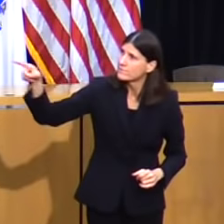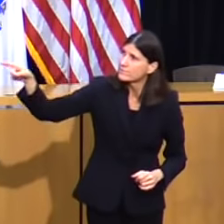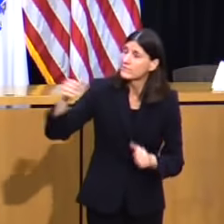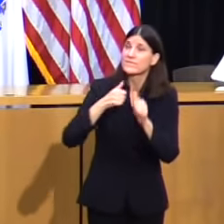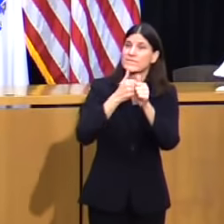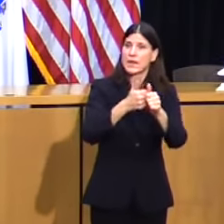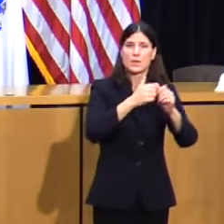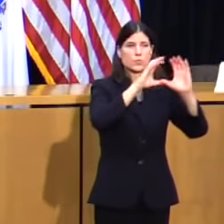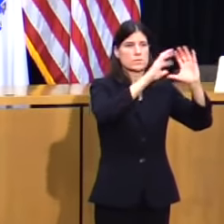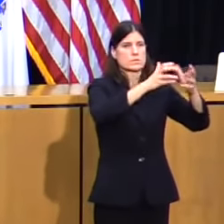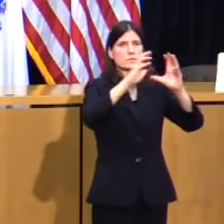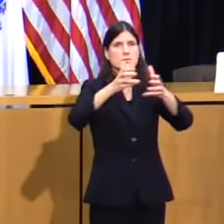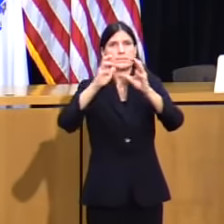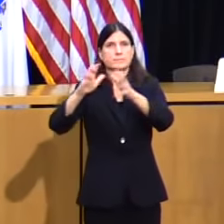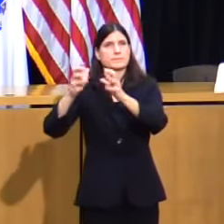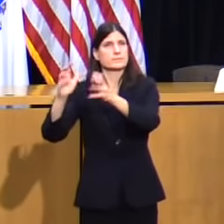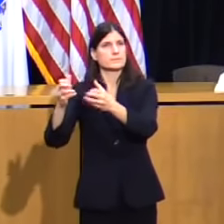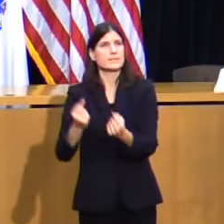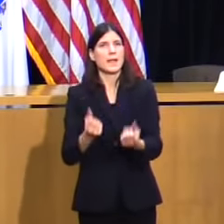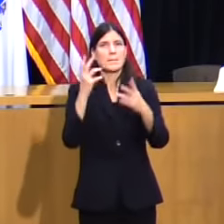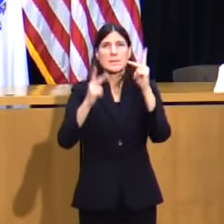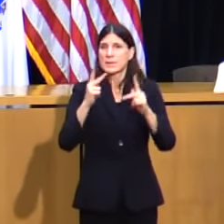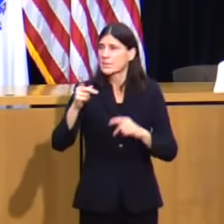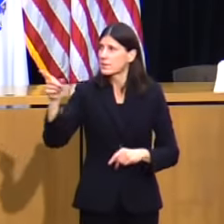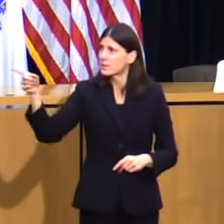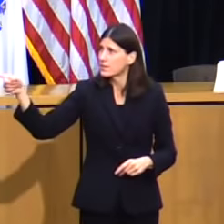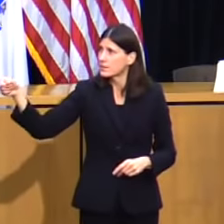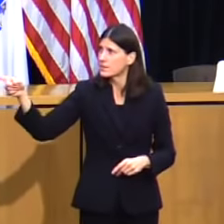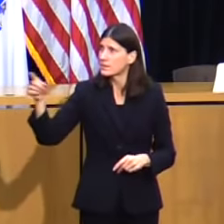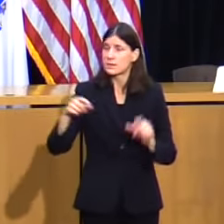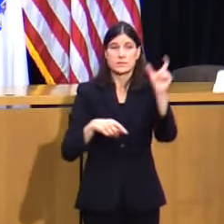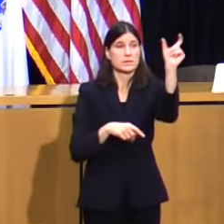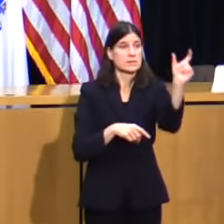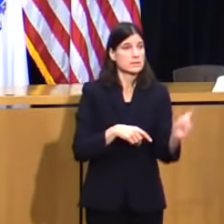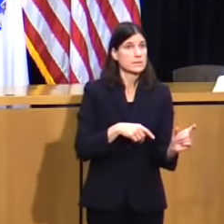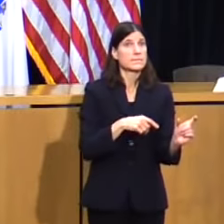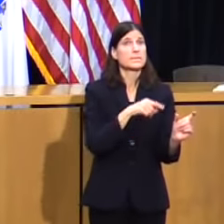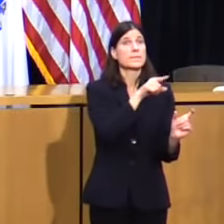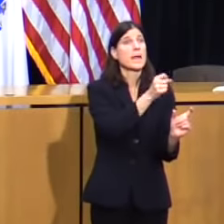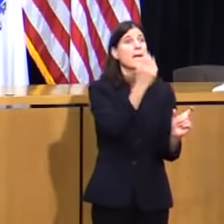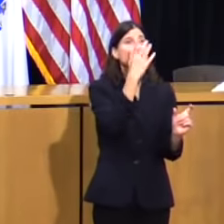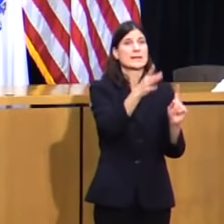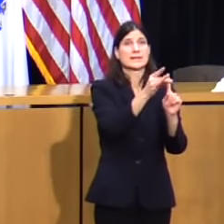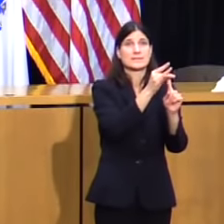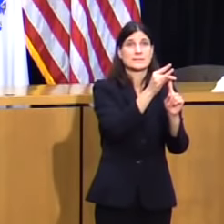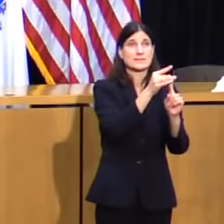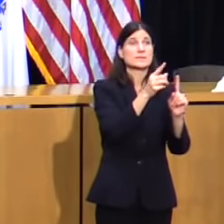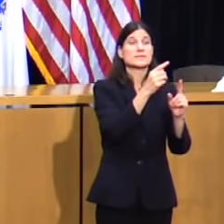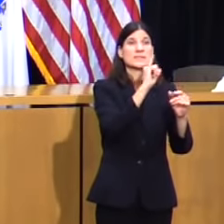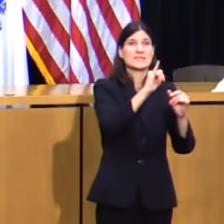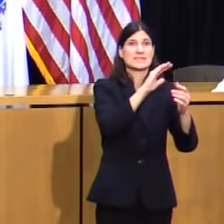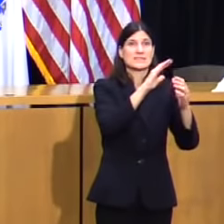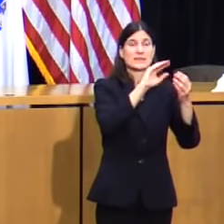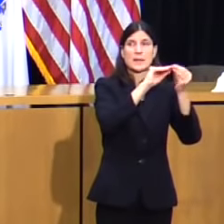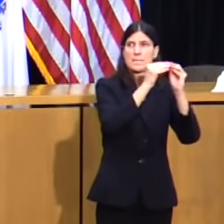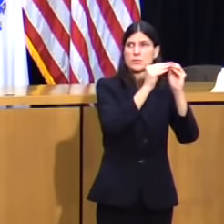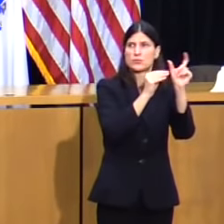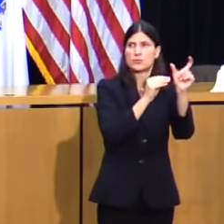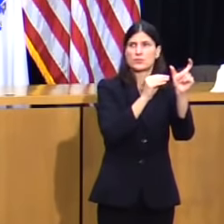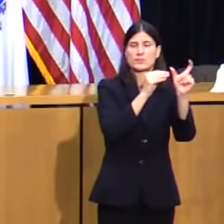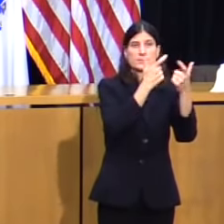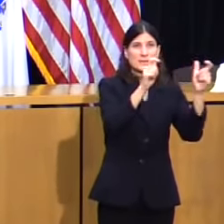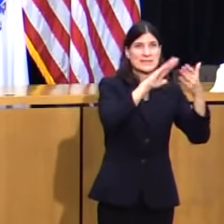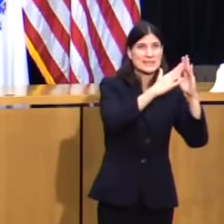over 50,000, these communities, they had, under our old one-size-fits-all metric, if these folks had a handful of cases,